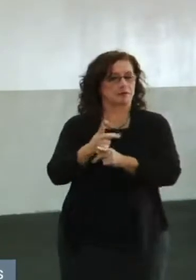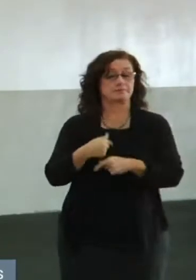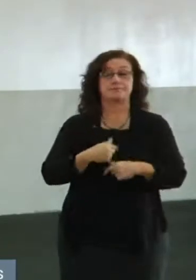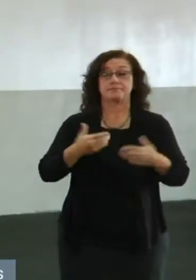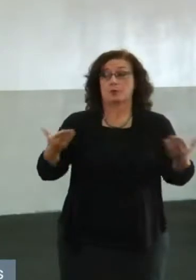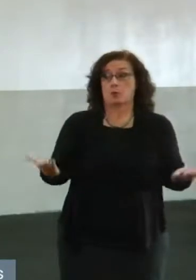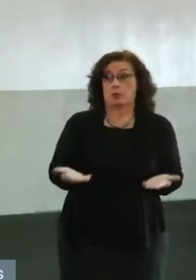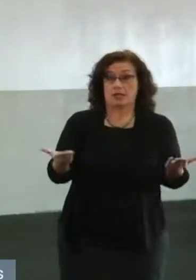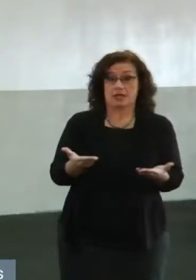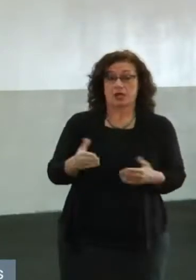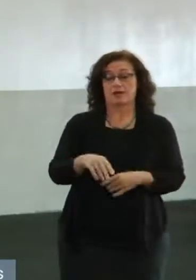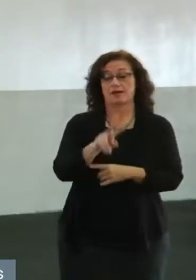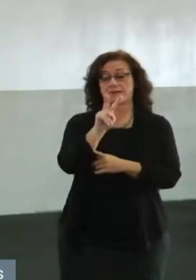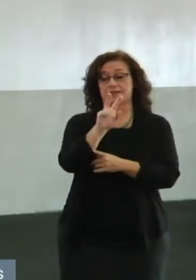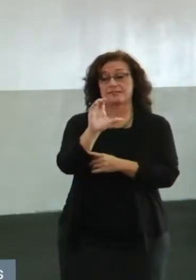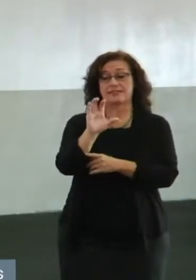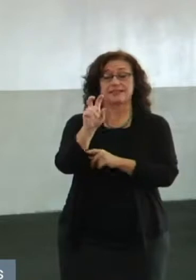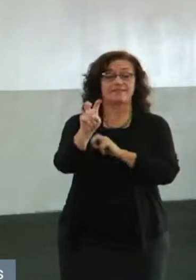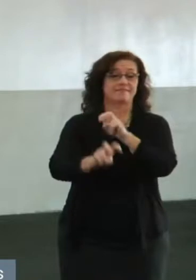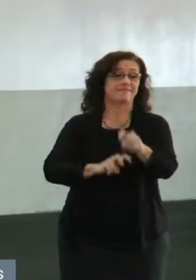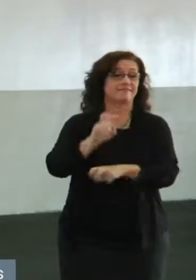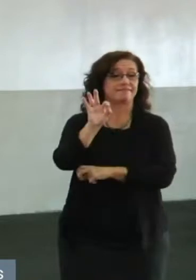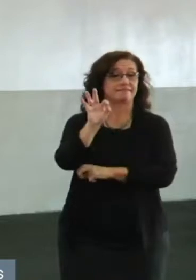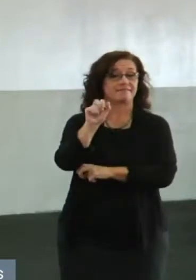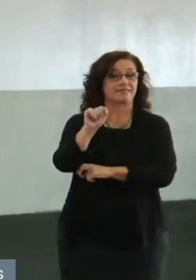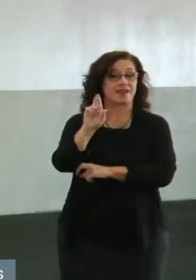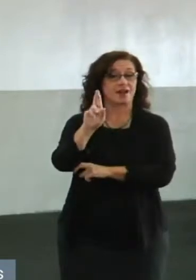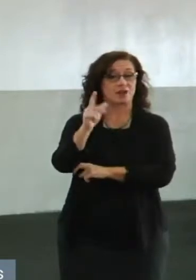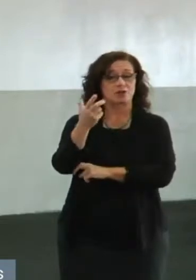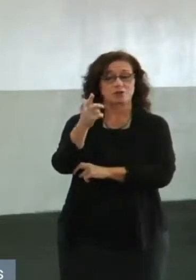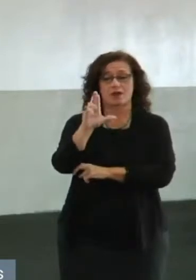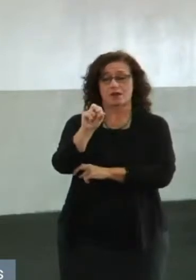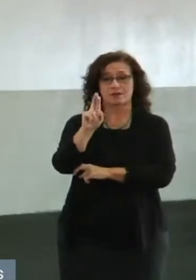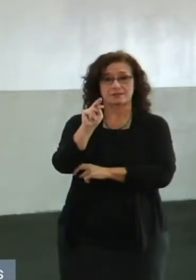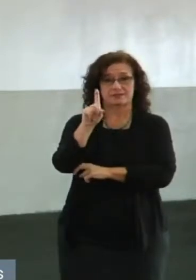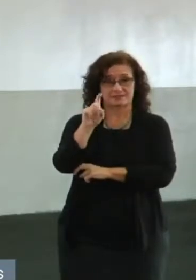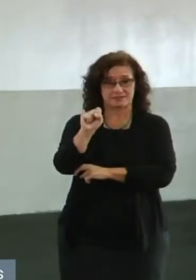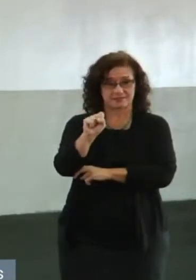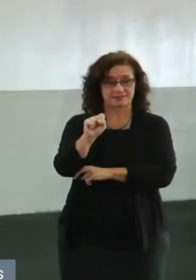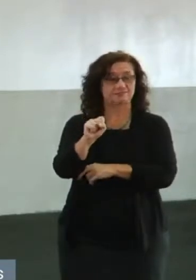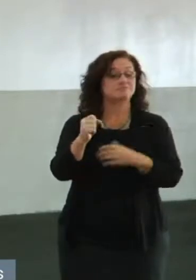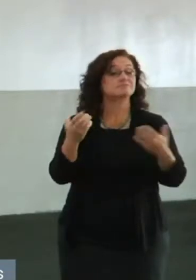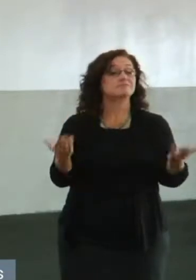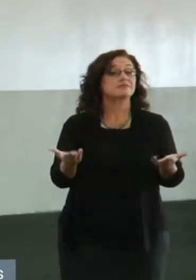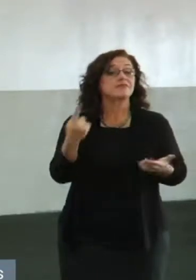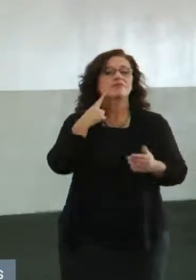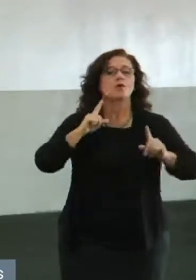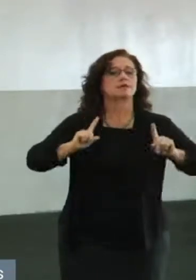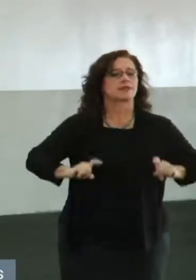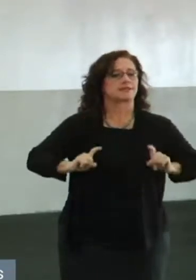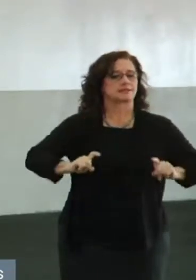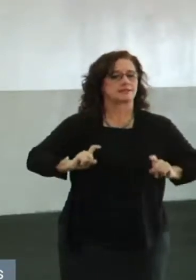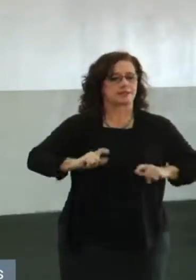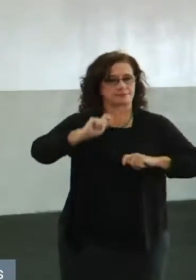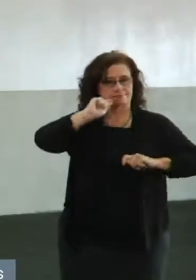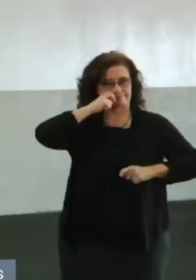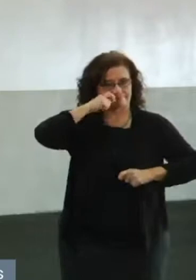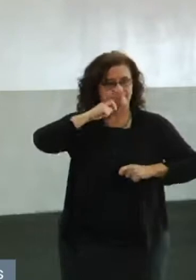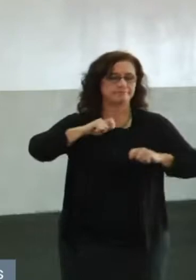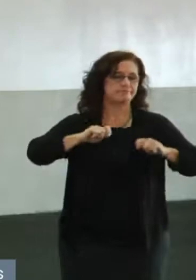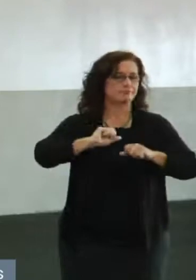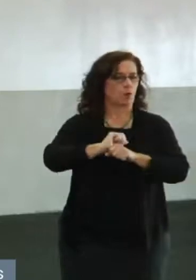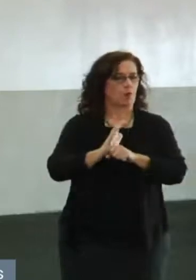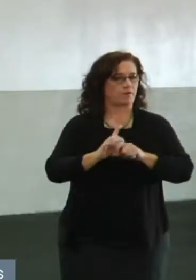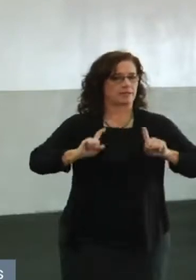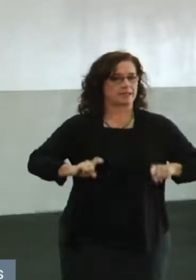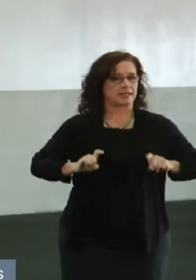County Fairgrounds in Ventura, California. Very excited. This walk-in site is to do COVID testing for our community.